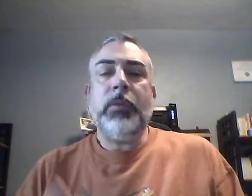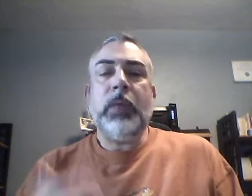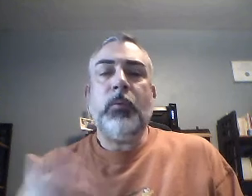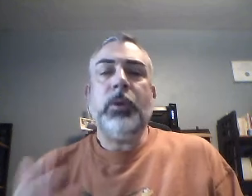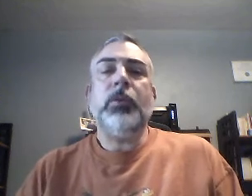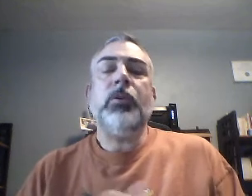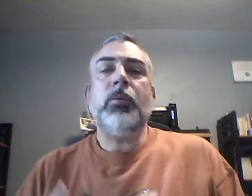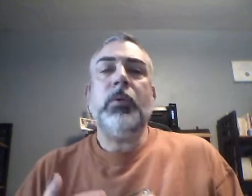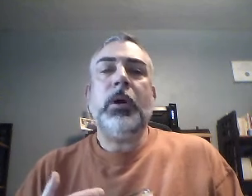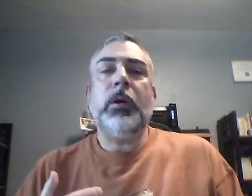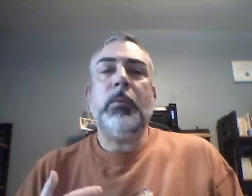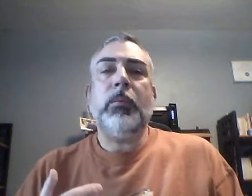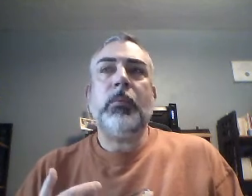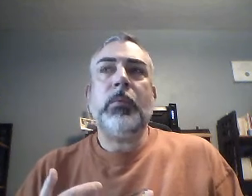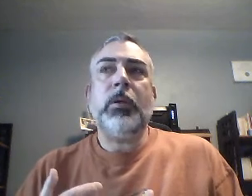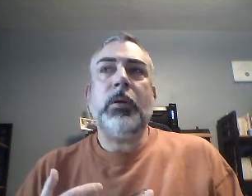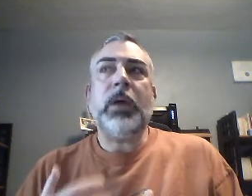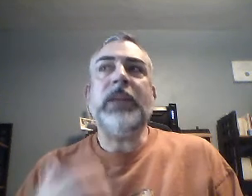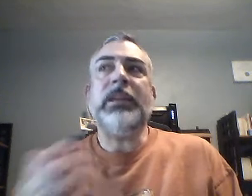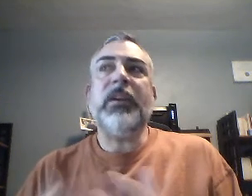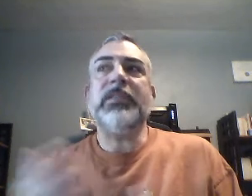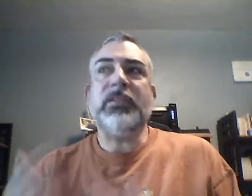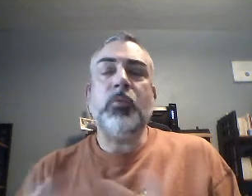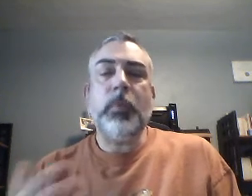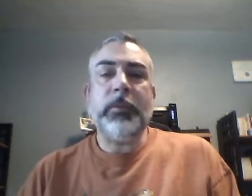that one who identifies as a woman, right?